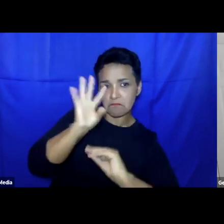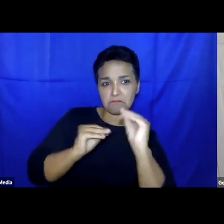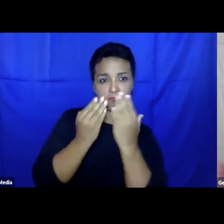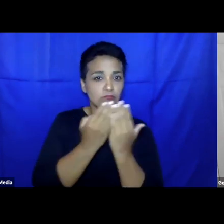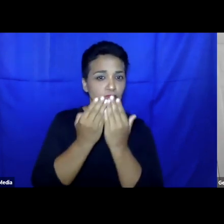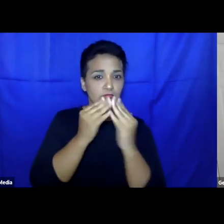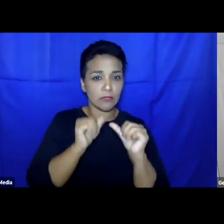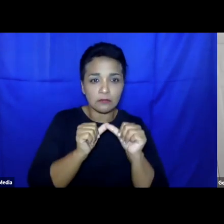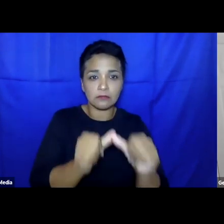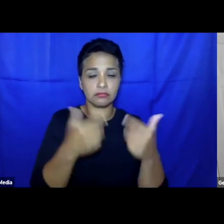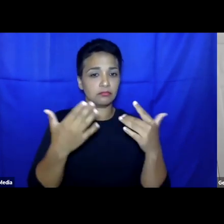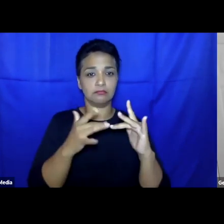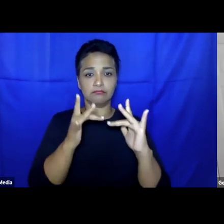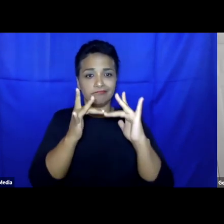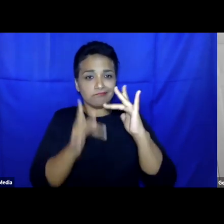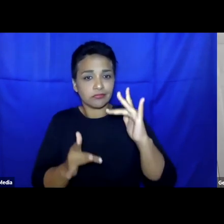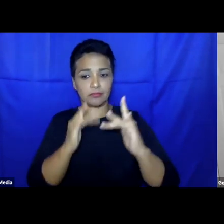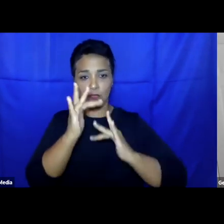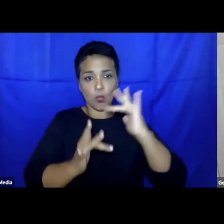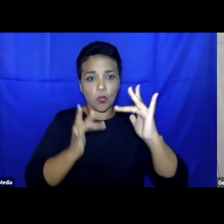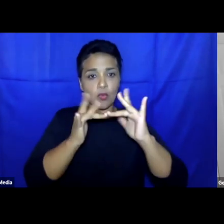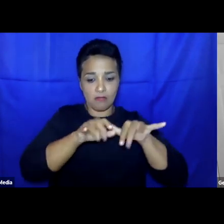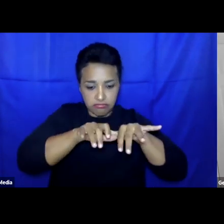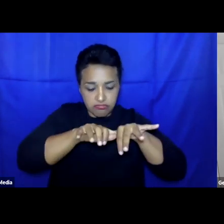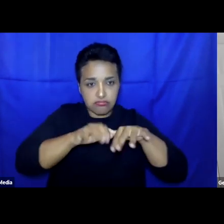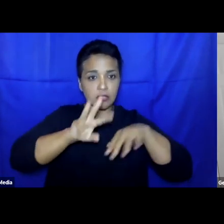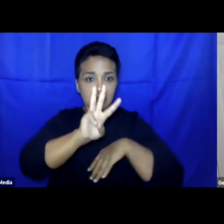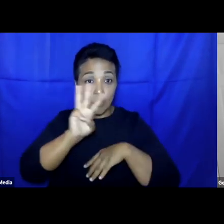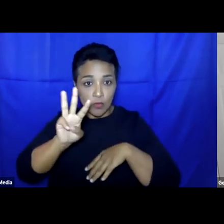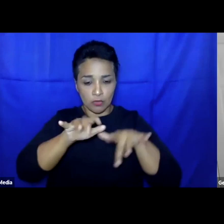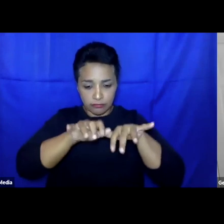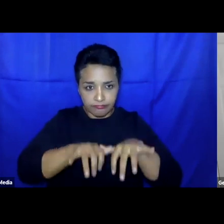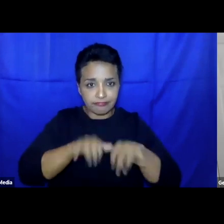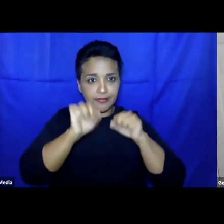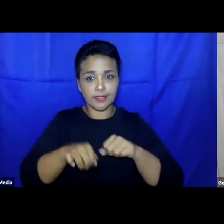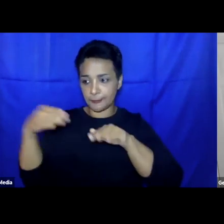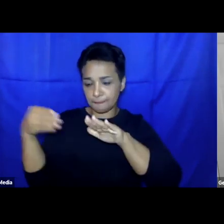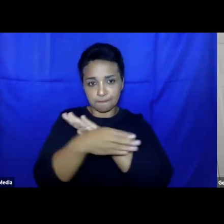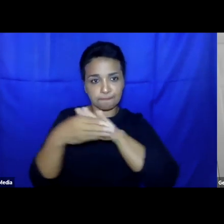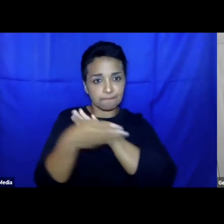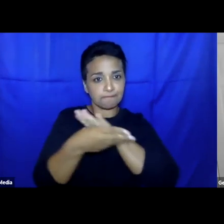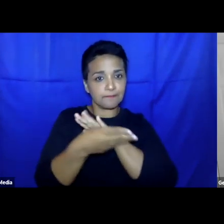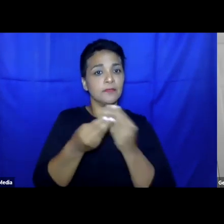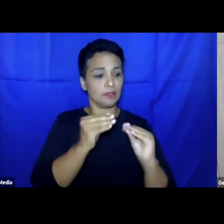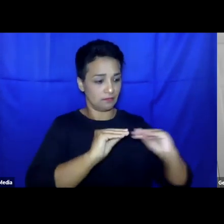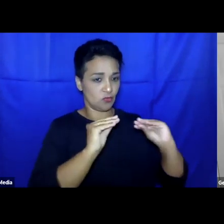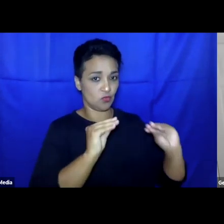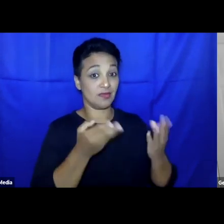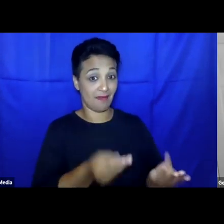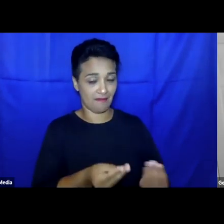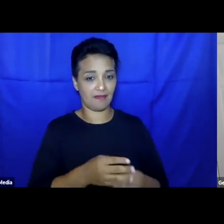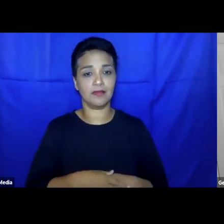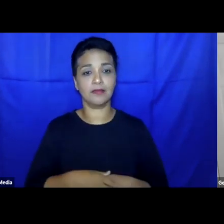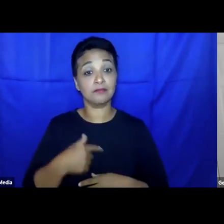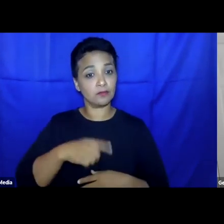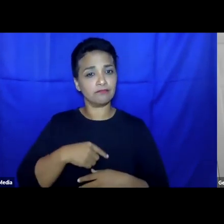through materials being provided from their country of nationality. I should also add that at Essex,